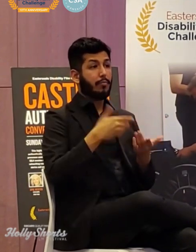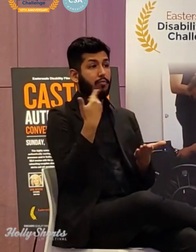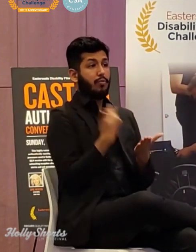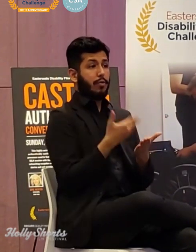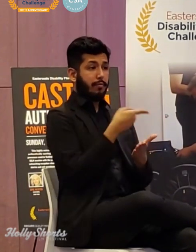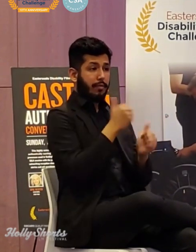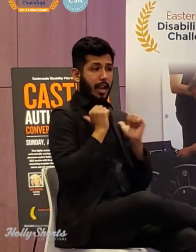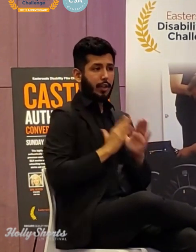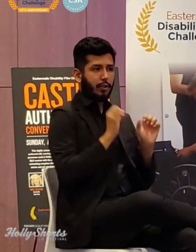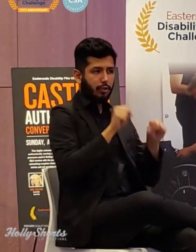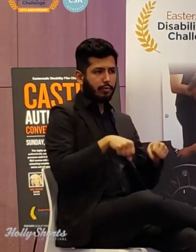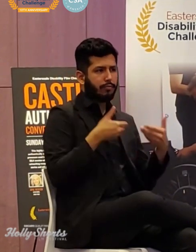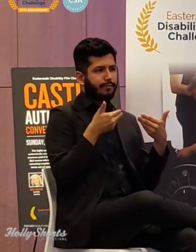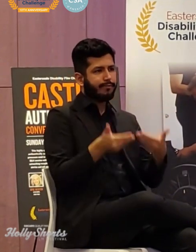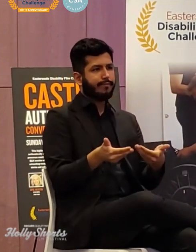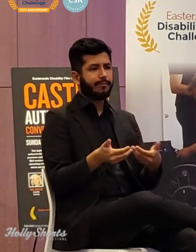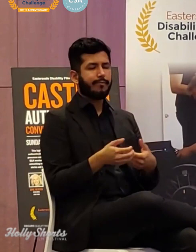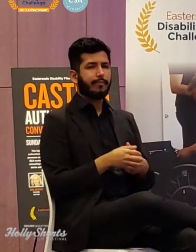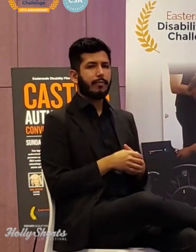this